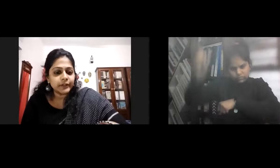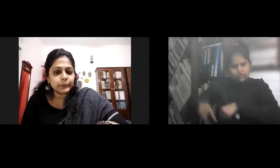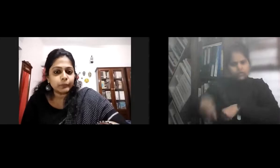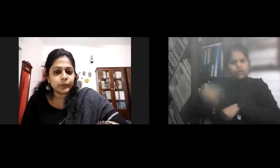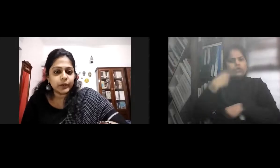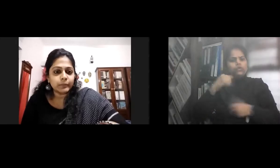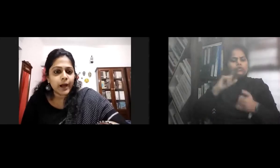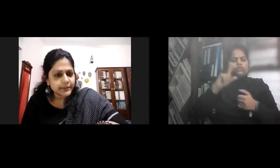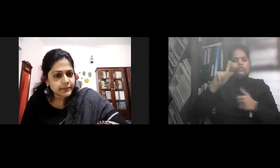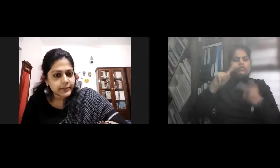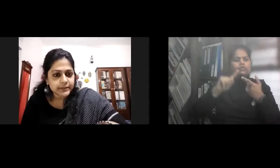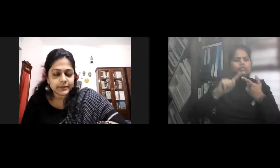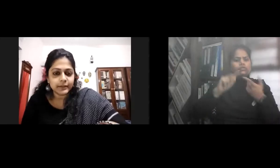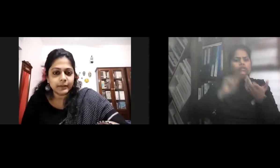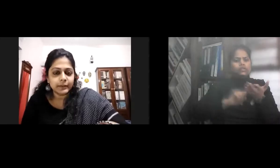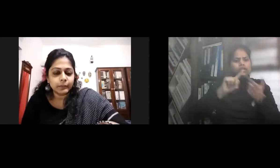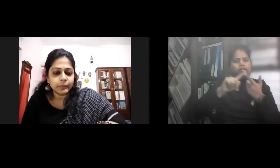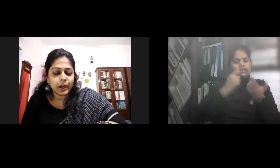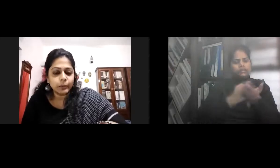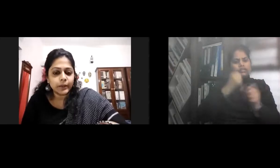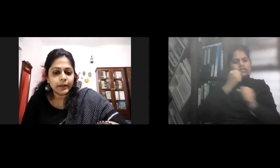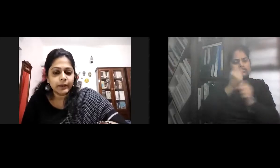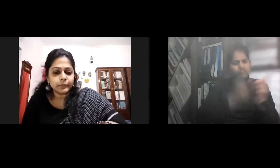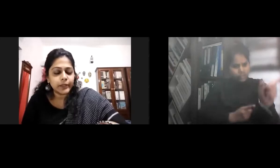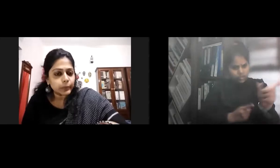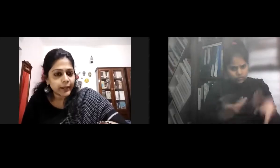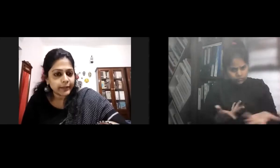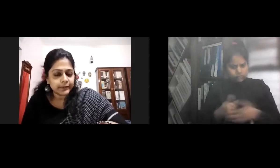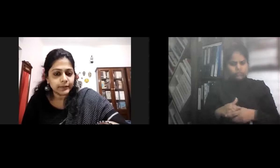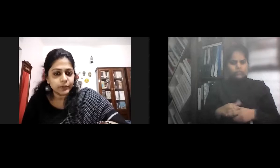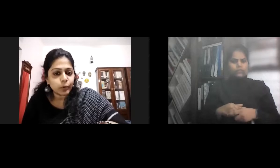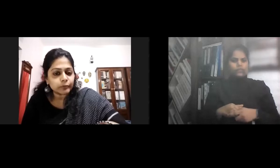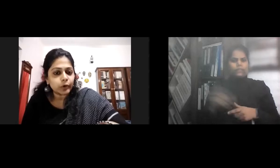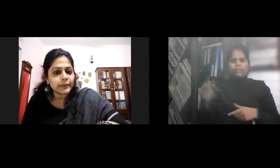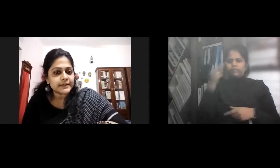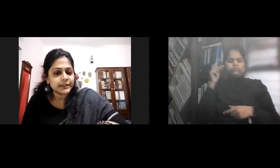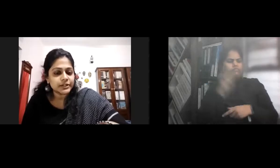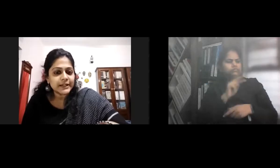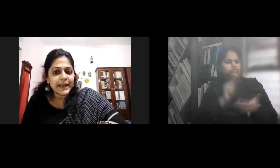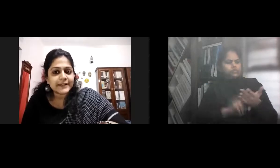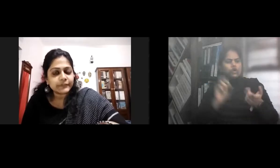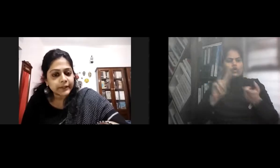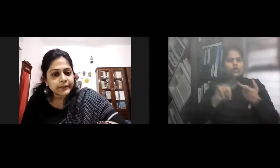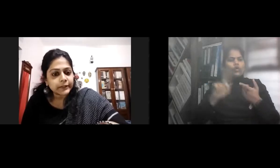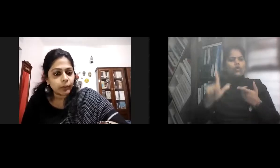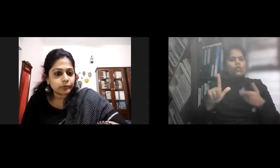have articulated how they look at the novel form as such,